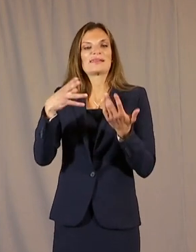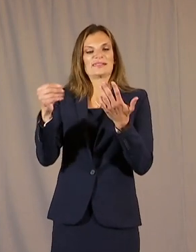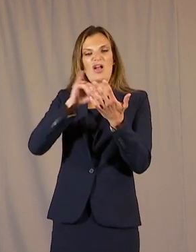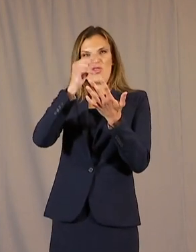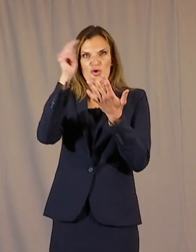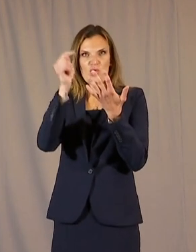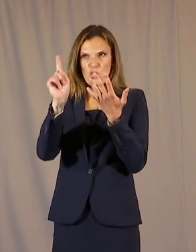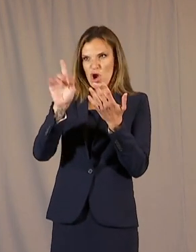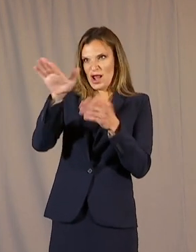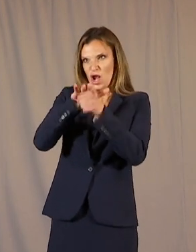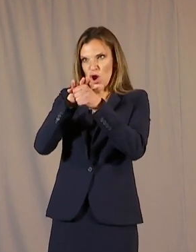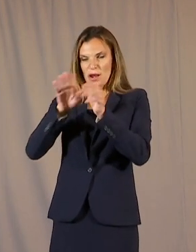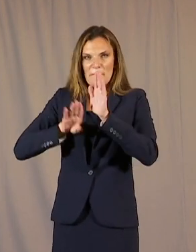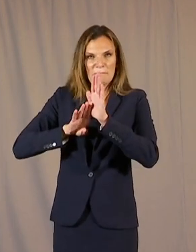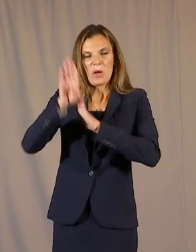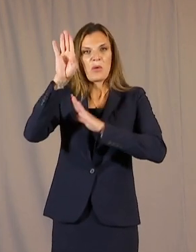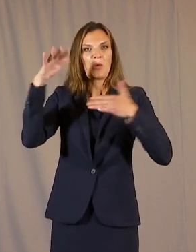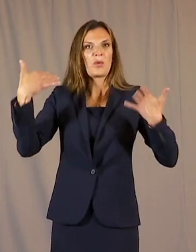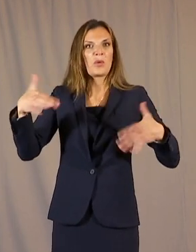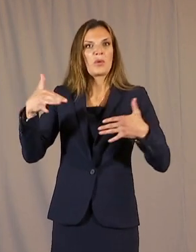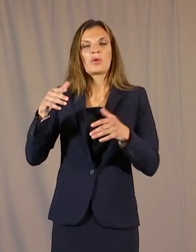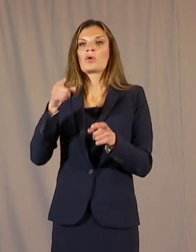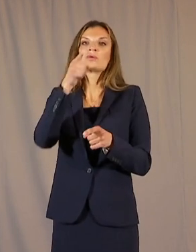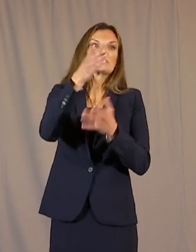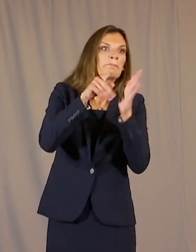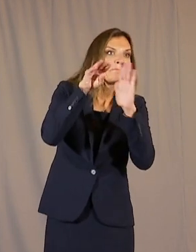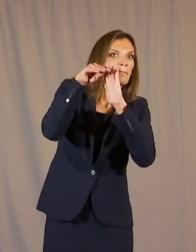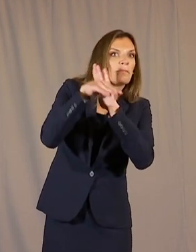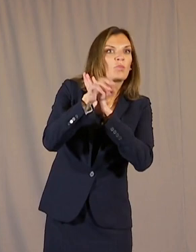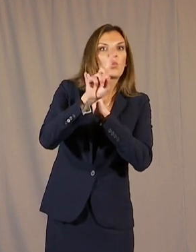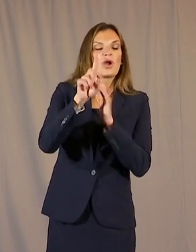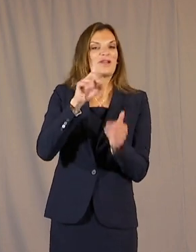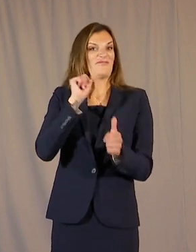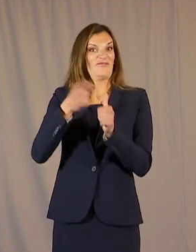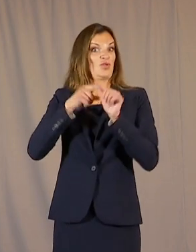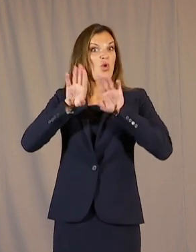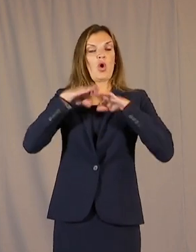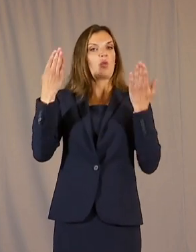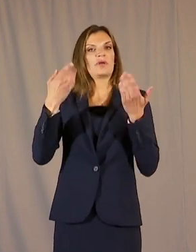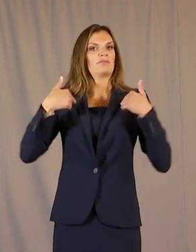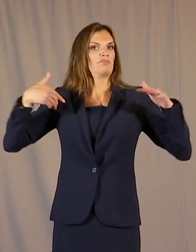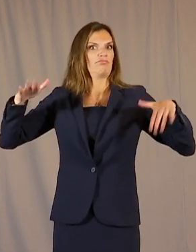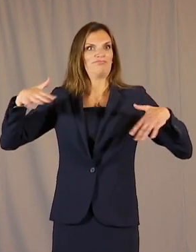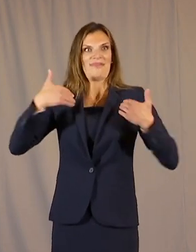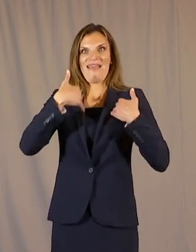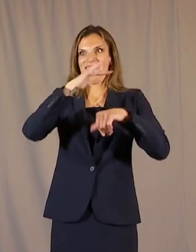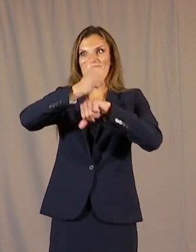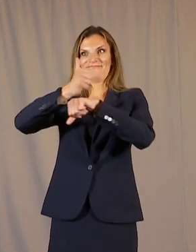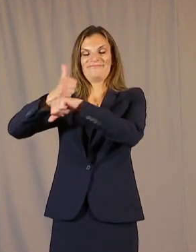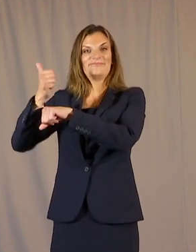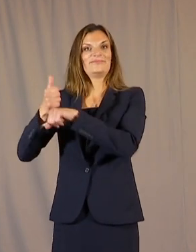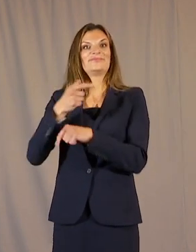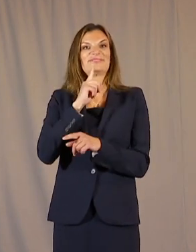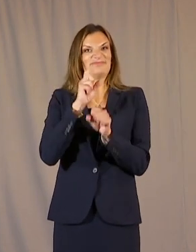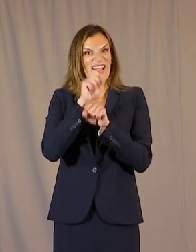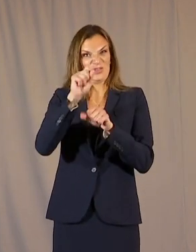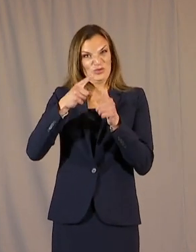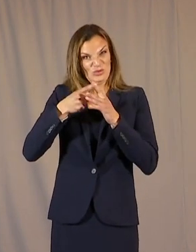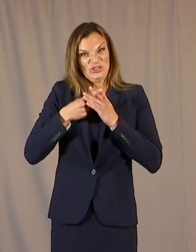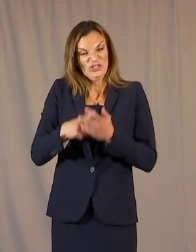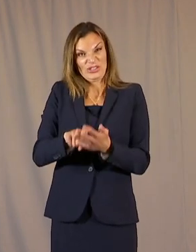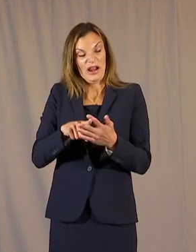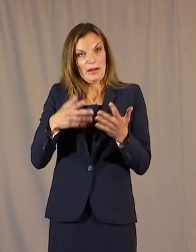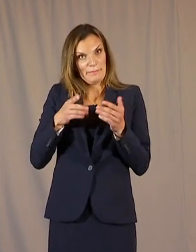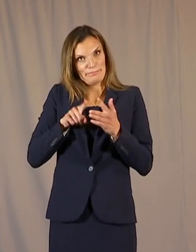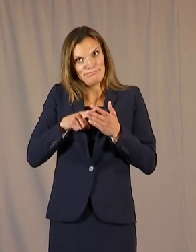or even where improvements were occurring. And so we had to build the infrastructure and the metrics that helped us track those